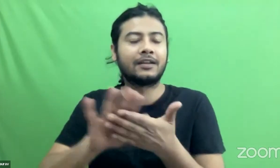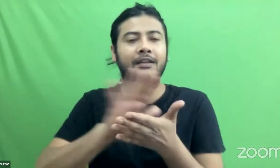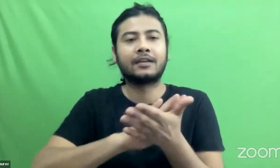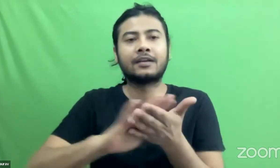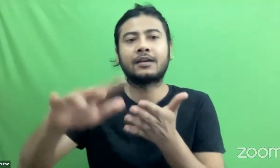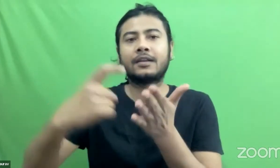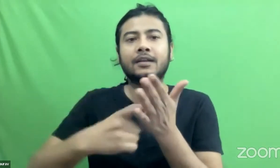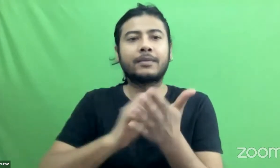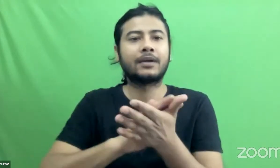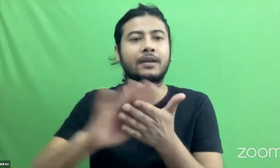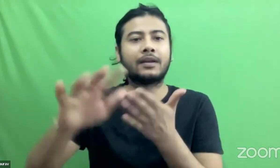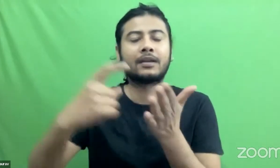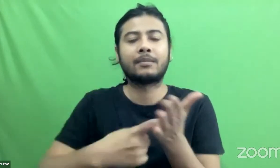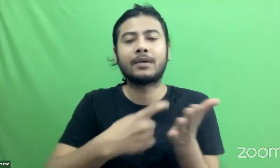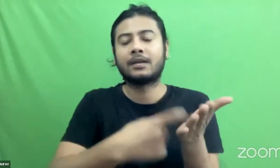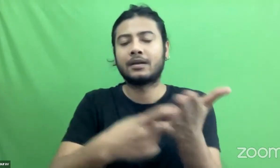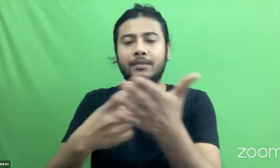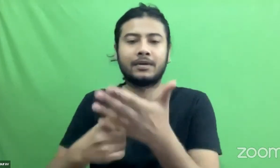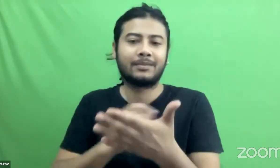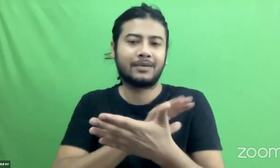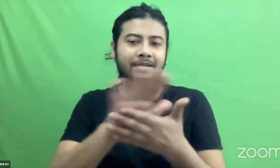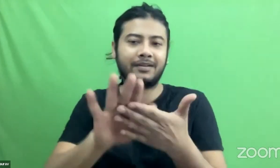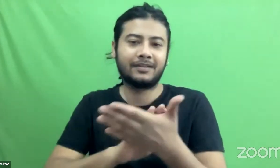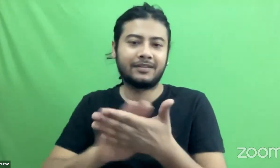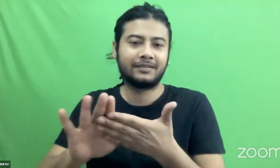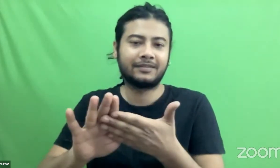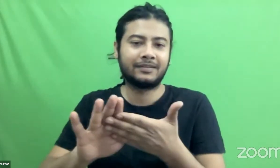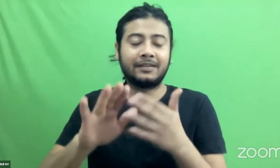Rama Rama, Hare Hare. Srila Prabhupada ki